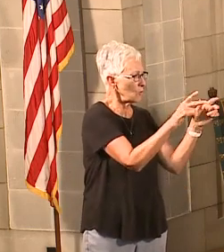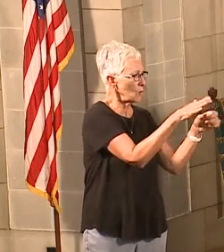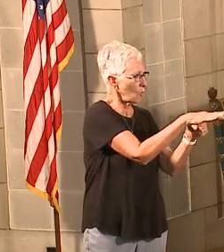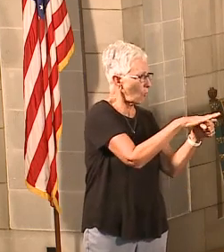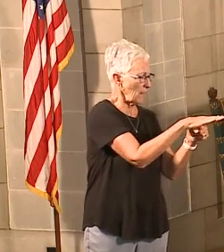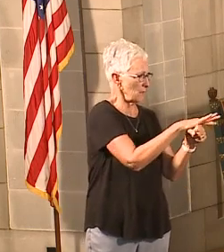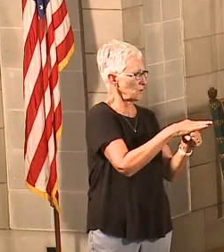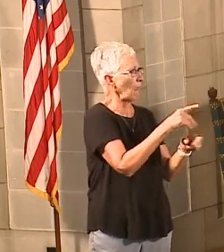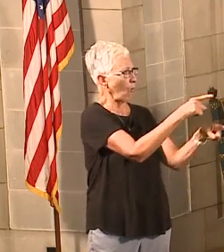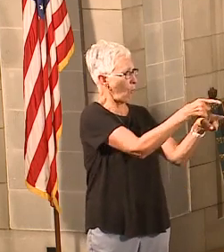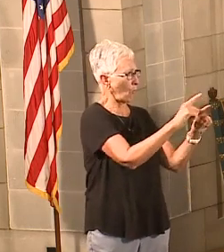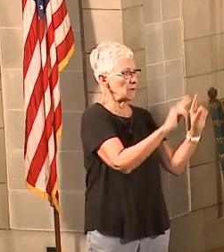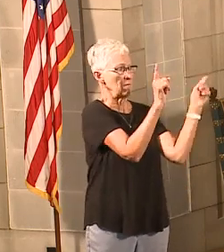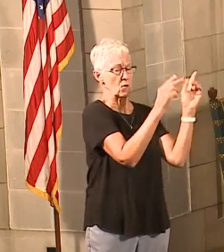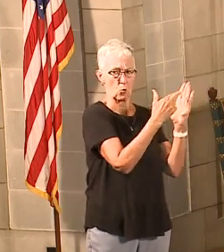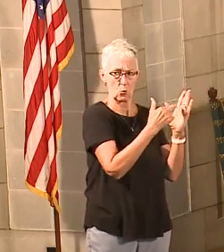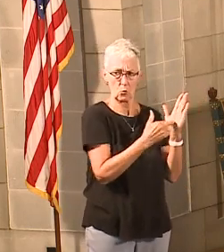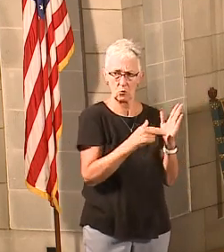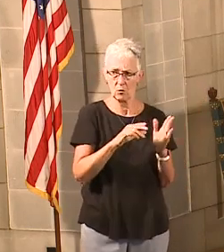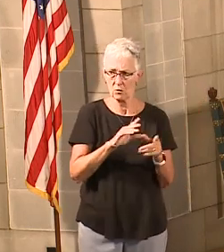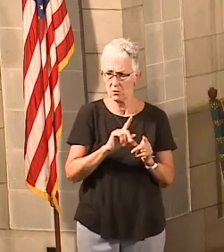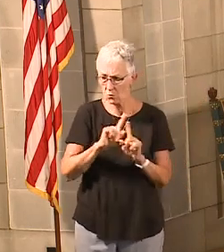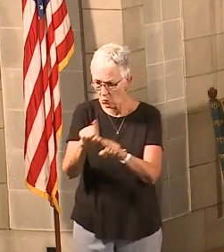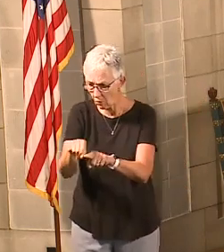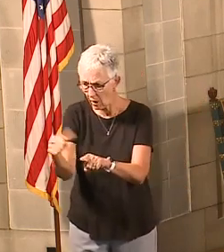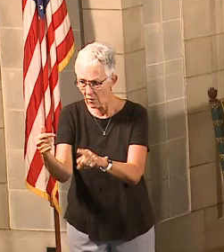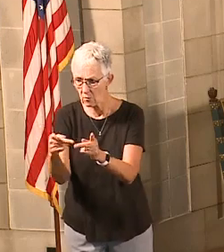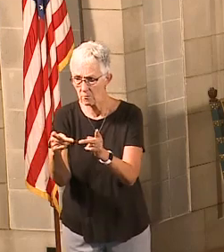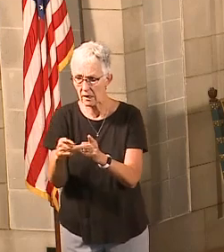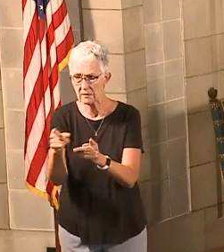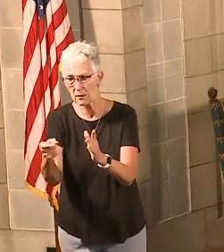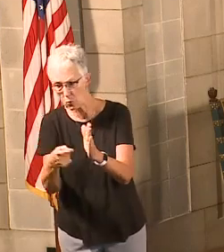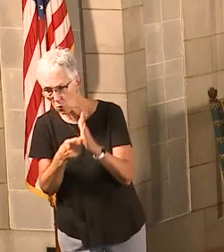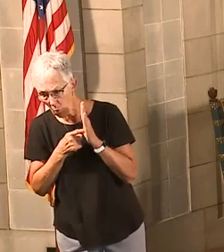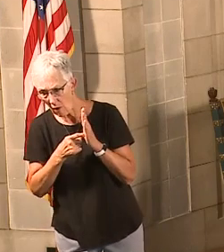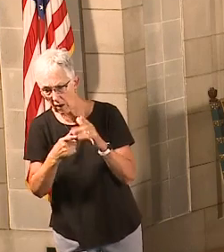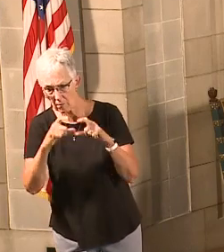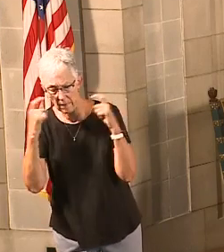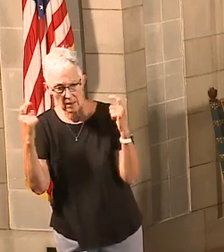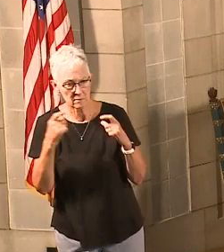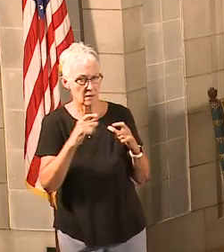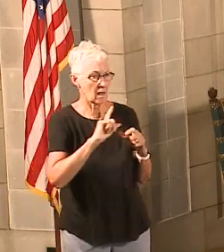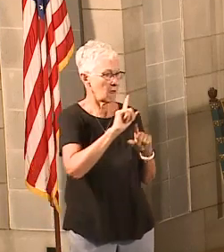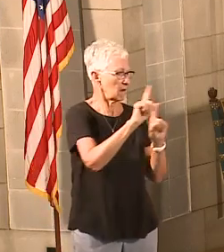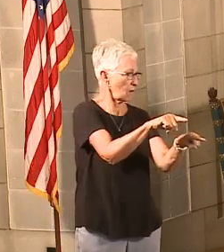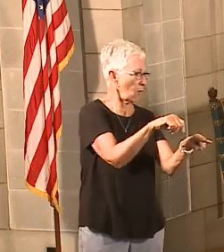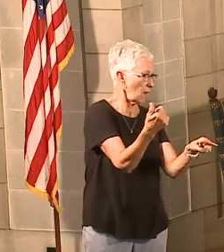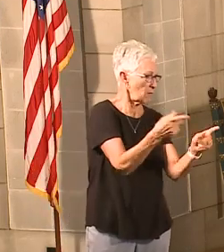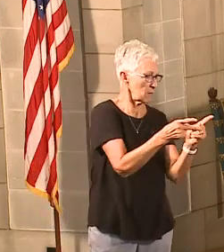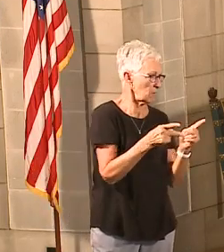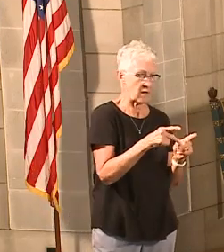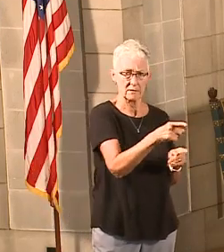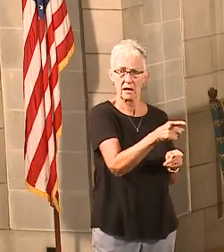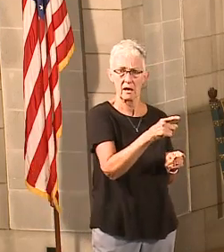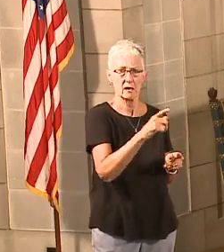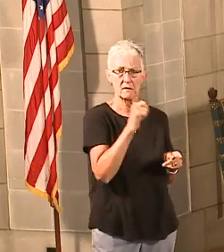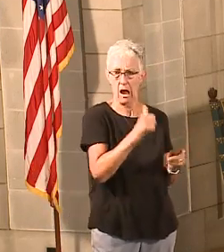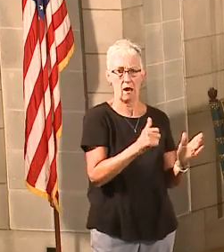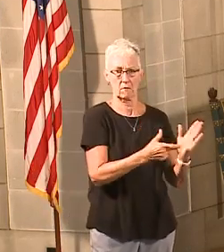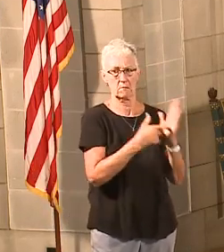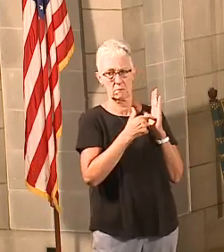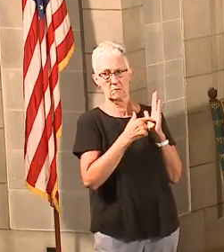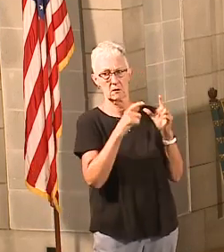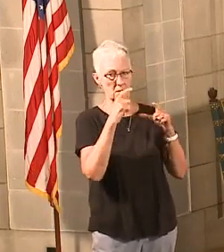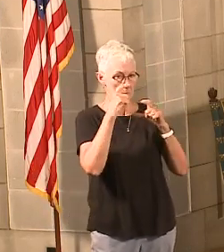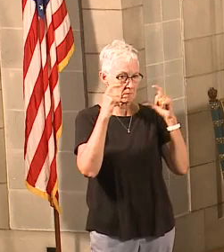about. So we got to strike that right balance here in the state, and we want to make sure that what we try to do is